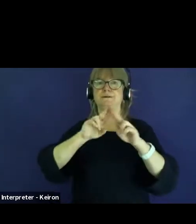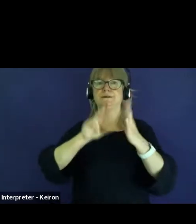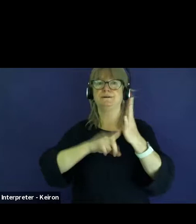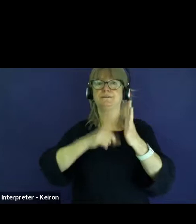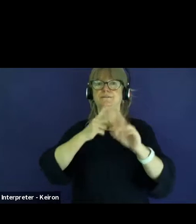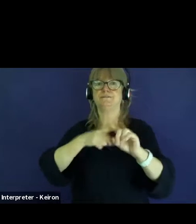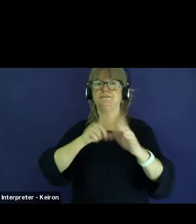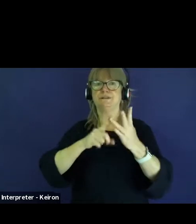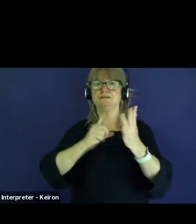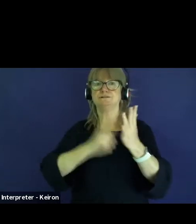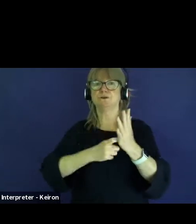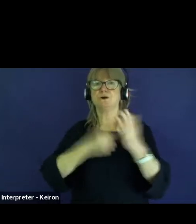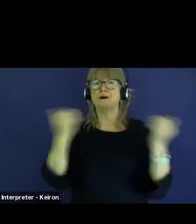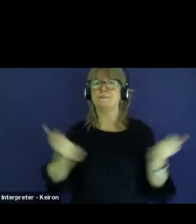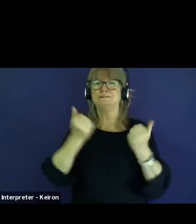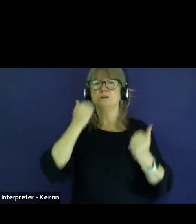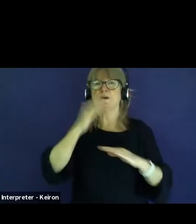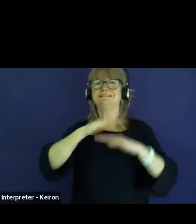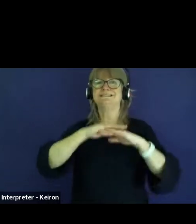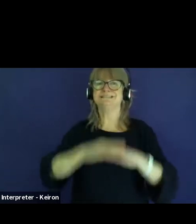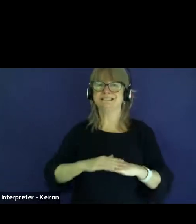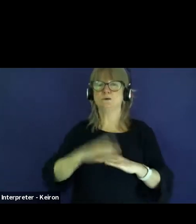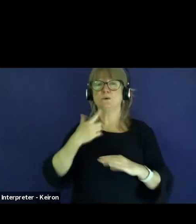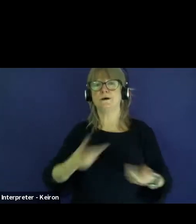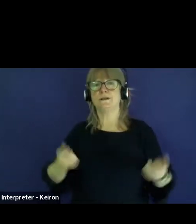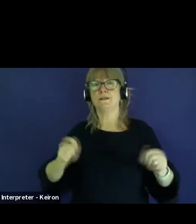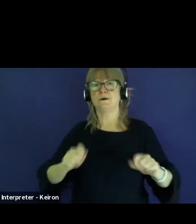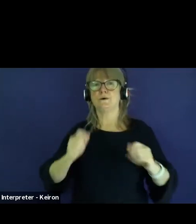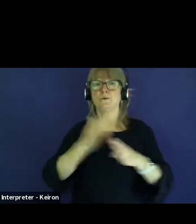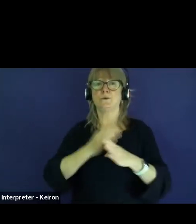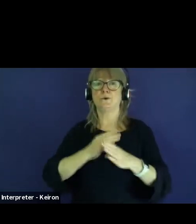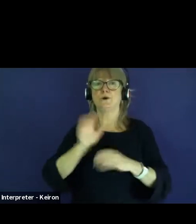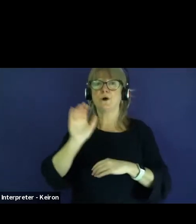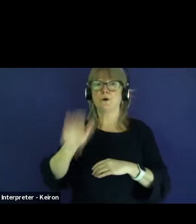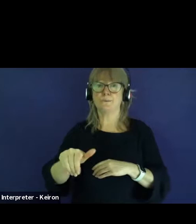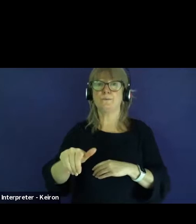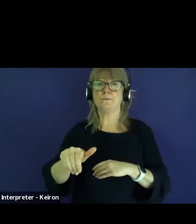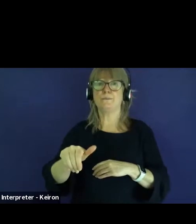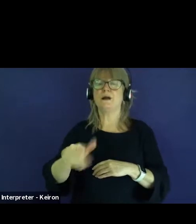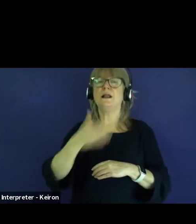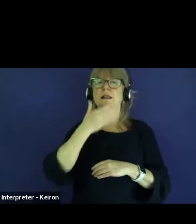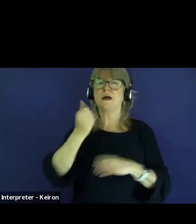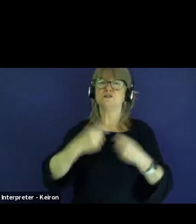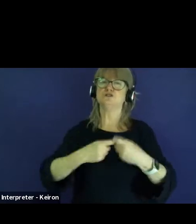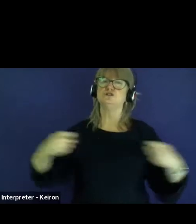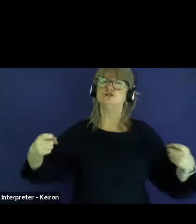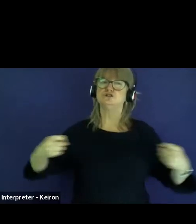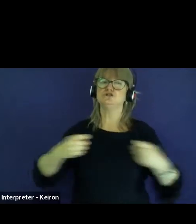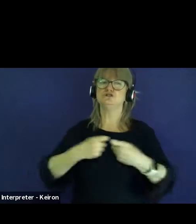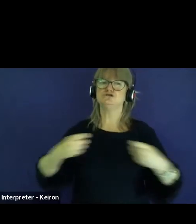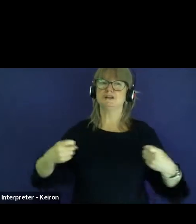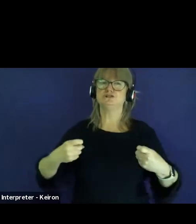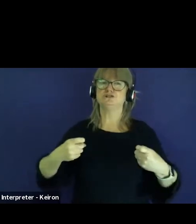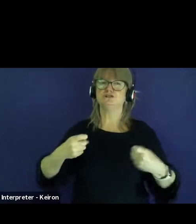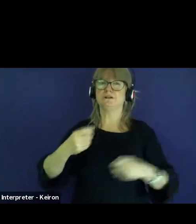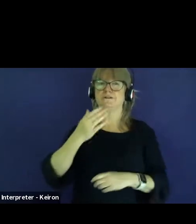lot of sitting at the moment with lockdown. So this is a really nice stretch to get in that front of that hip,